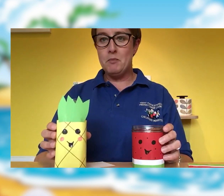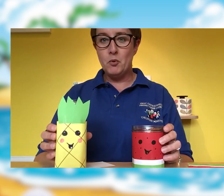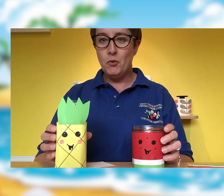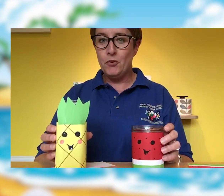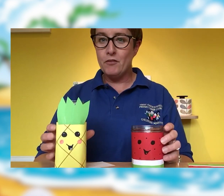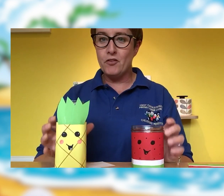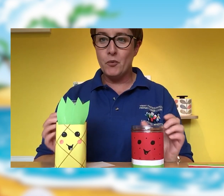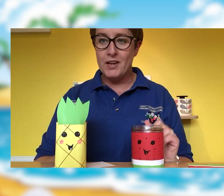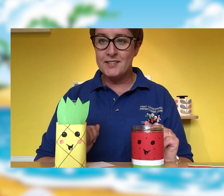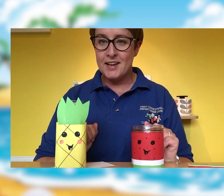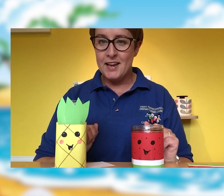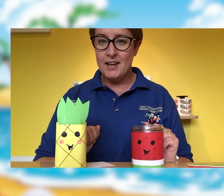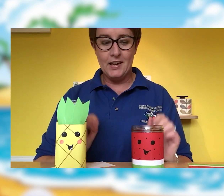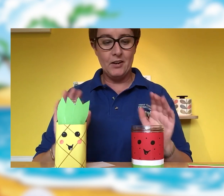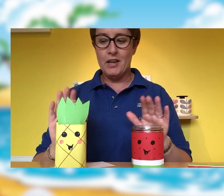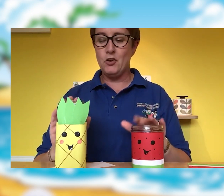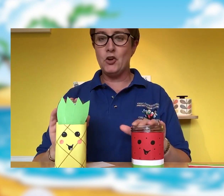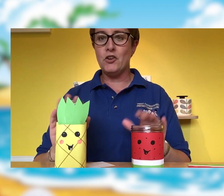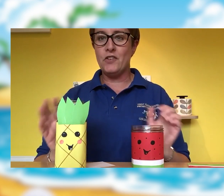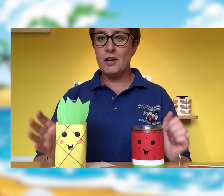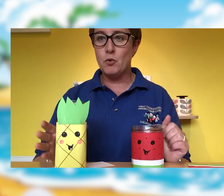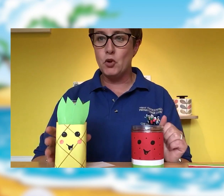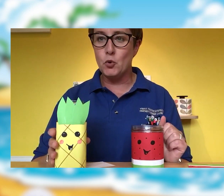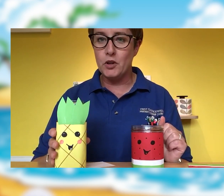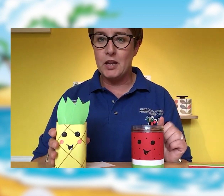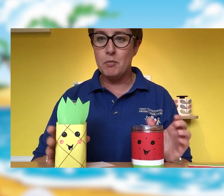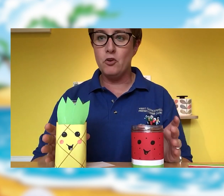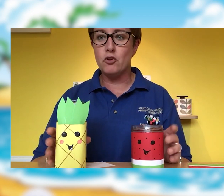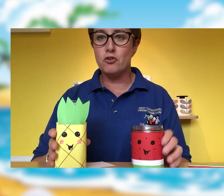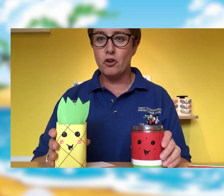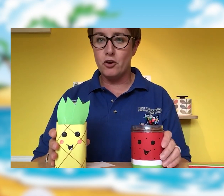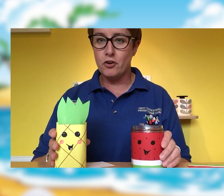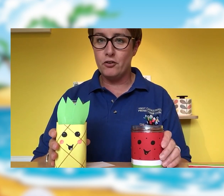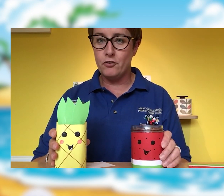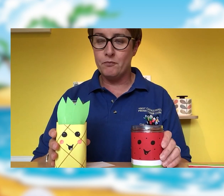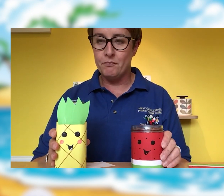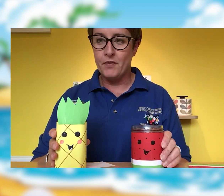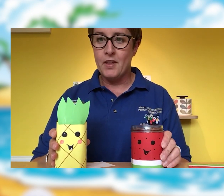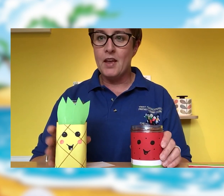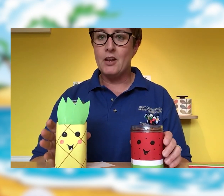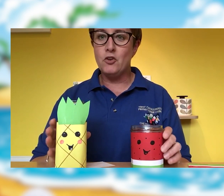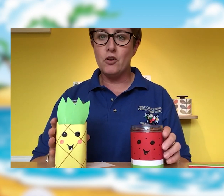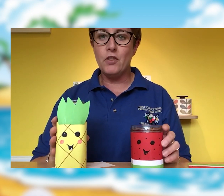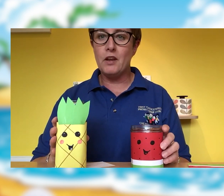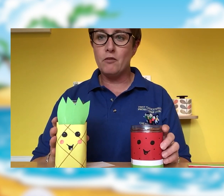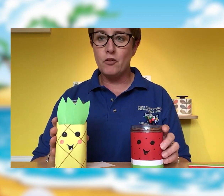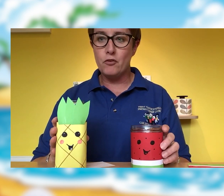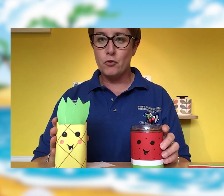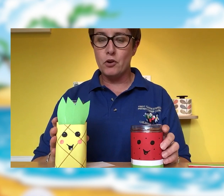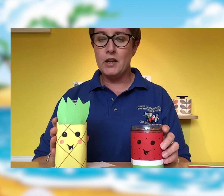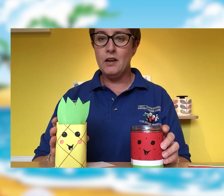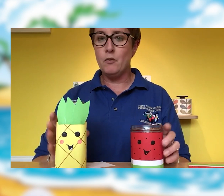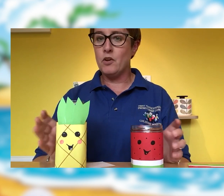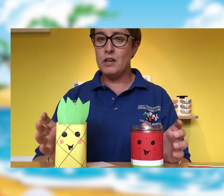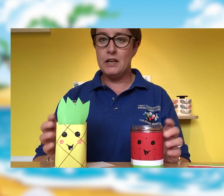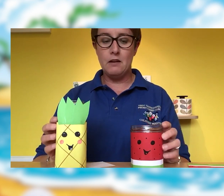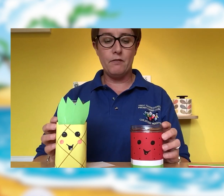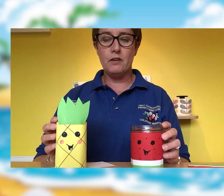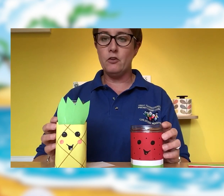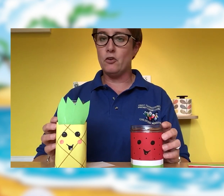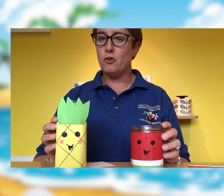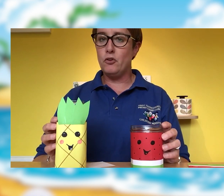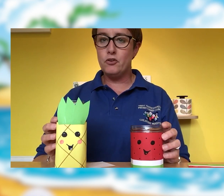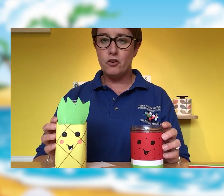or maybe both if it's a wet day. And then you can decide what you're going to keep in your jars. And you can think of the story where the